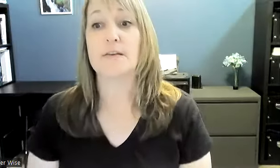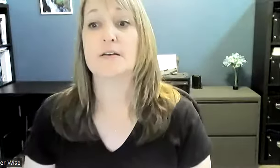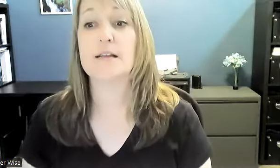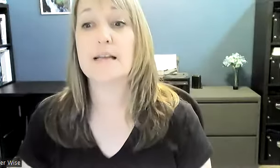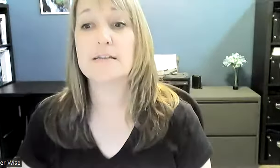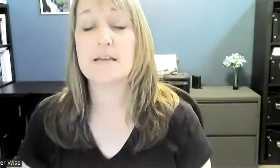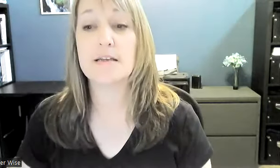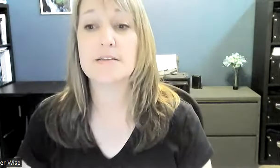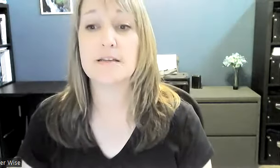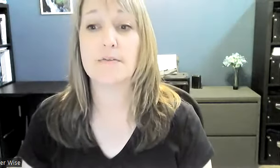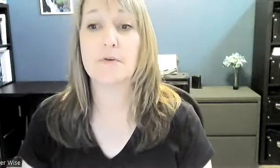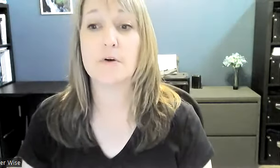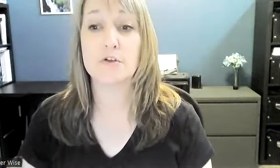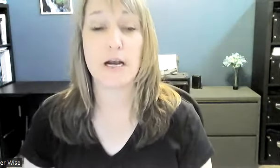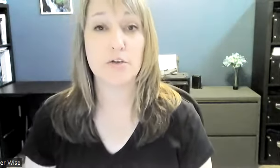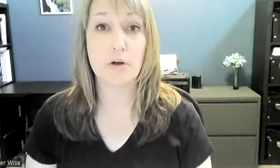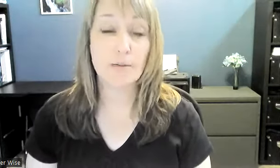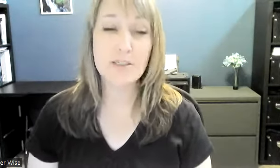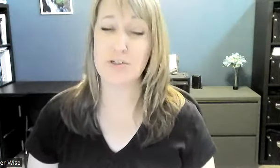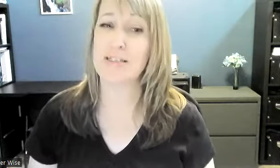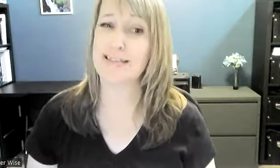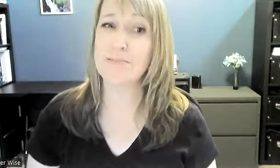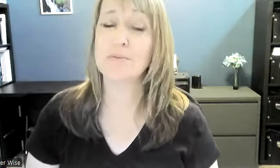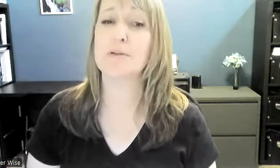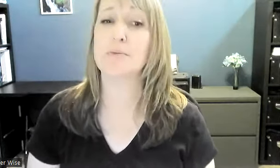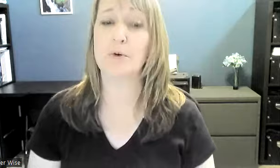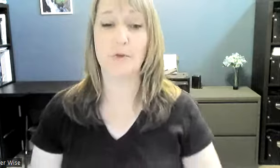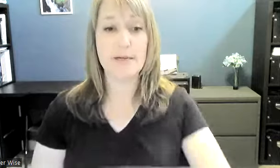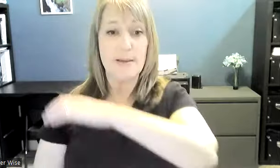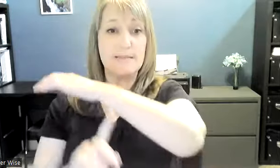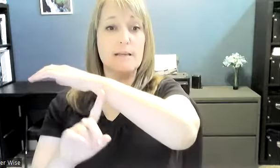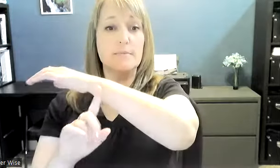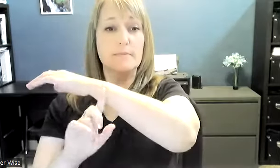The next sign is the sign for trash or garbage, which is the same as we learned before for wastebasket.